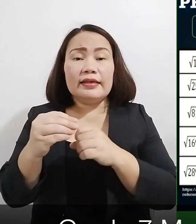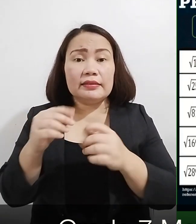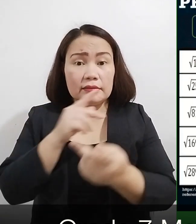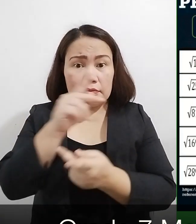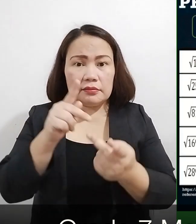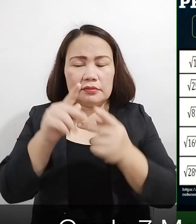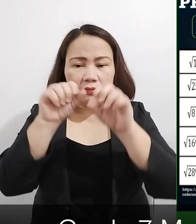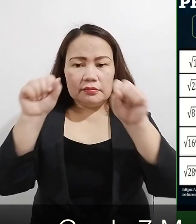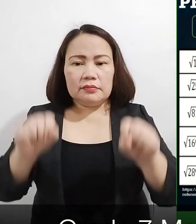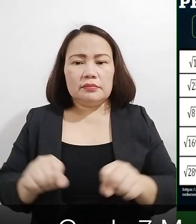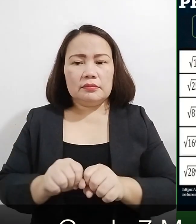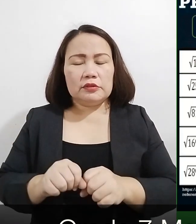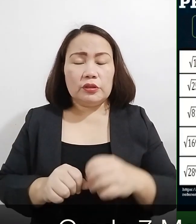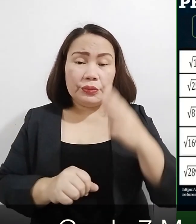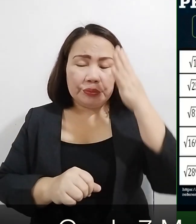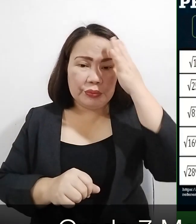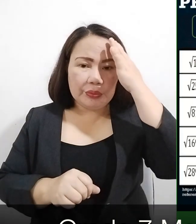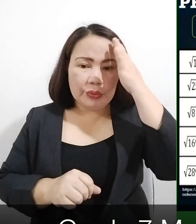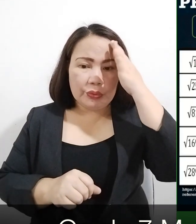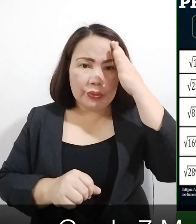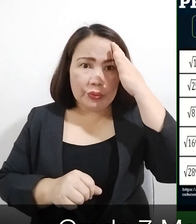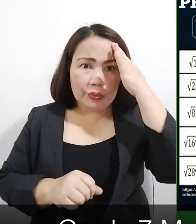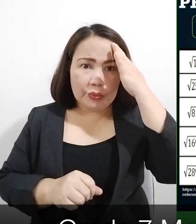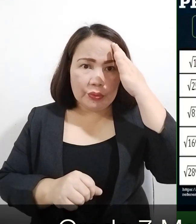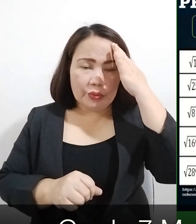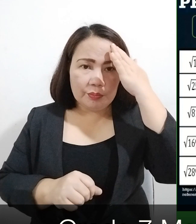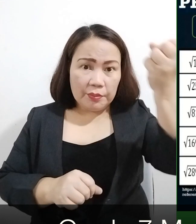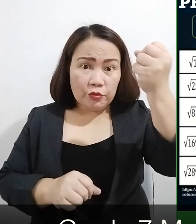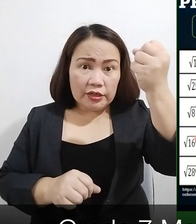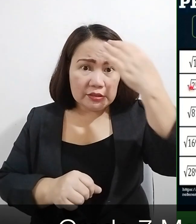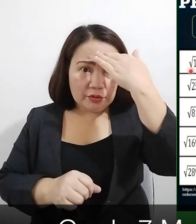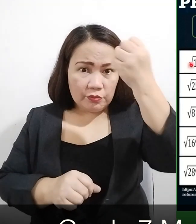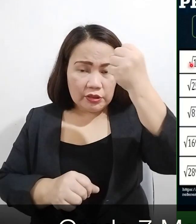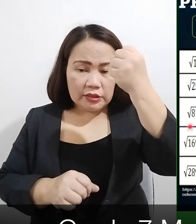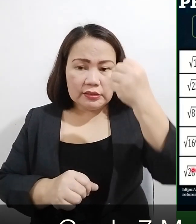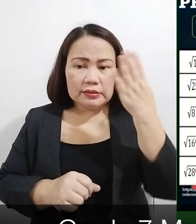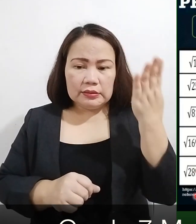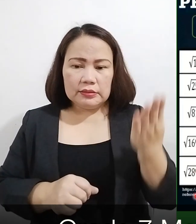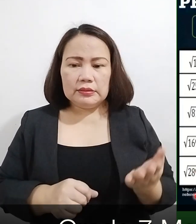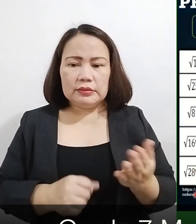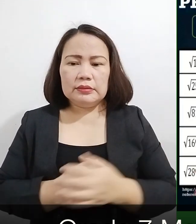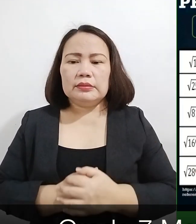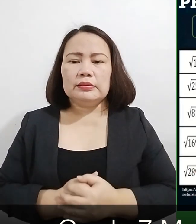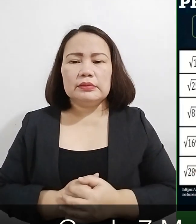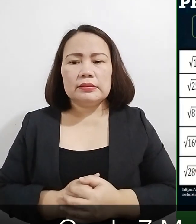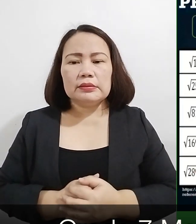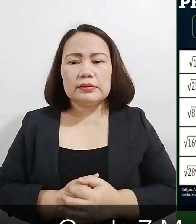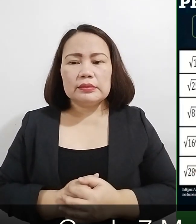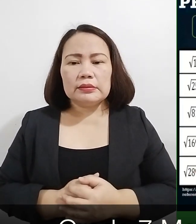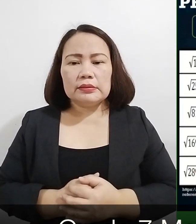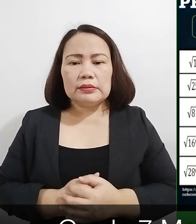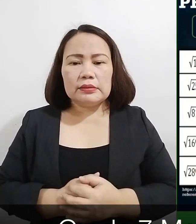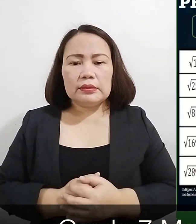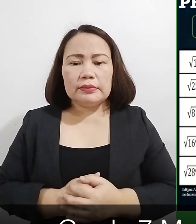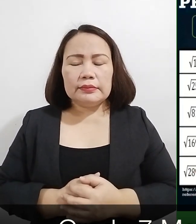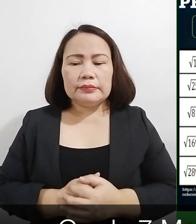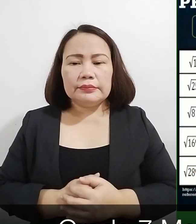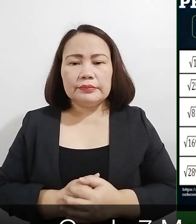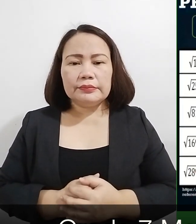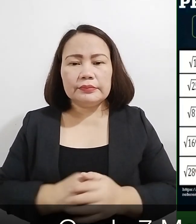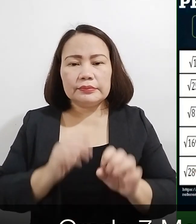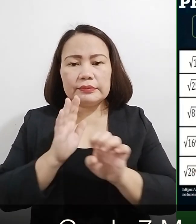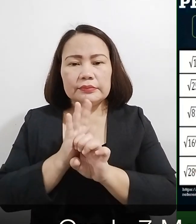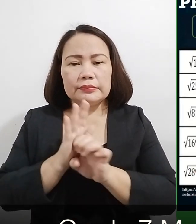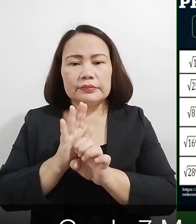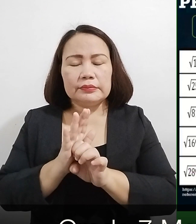So, dapat familiarize tayo doon sa mga perfect squares and its square root. Okay,